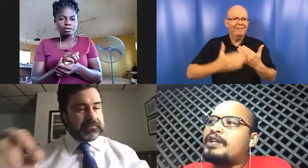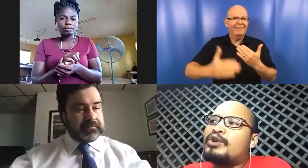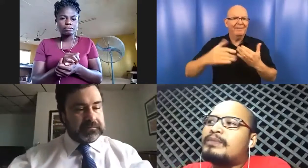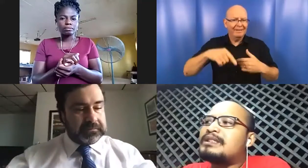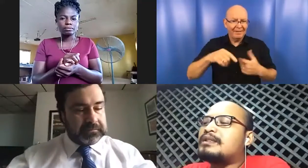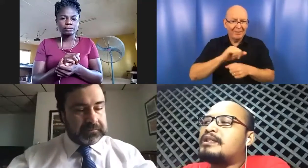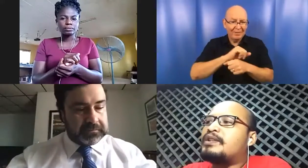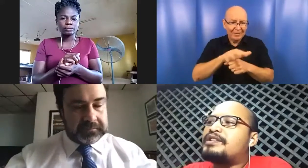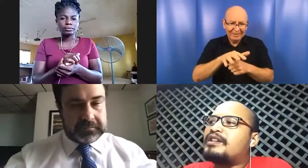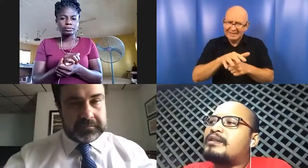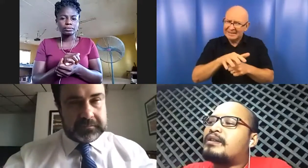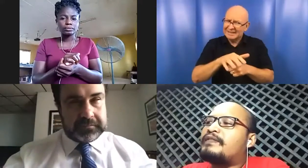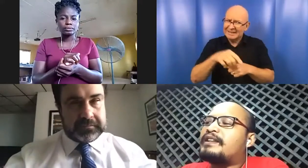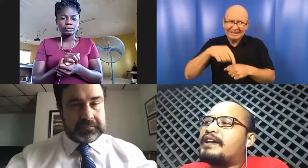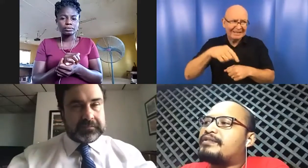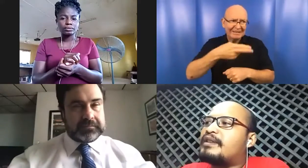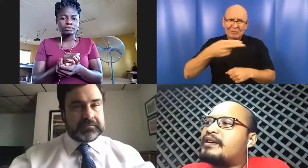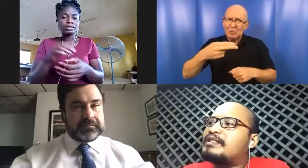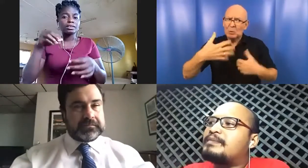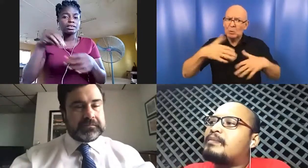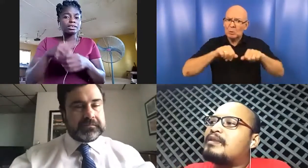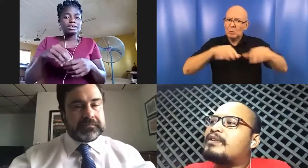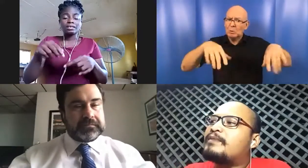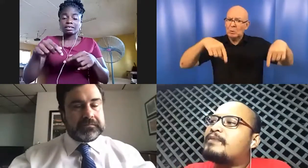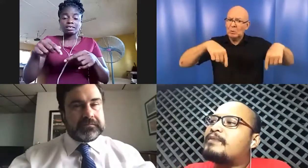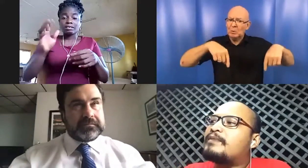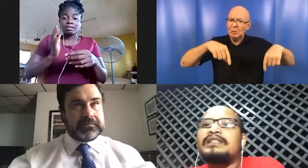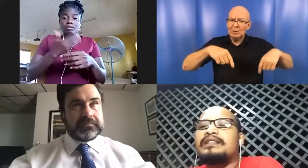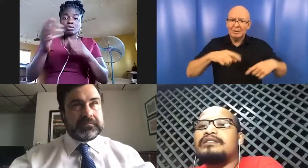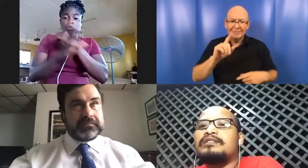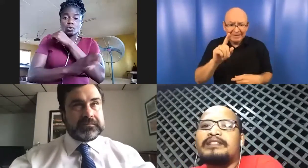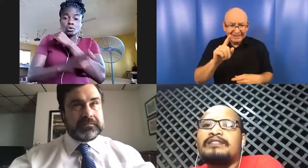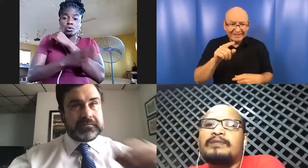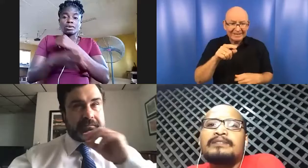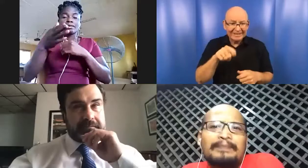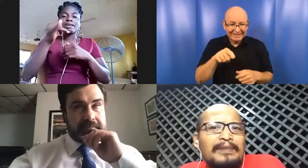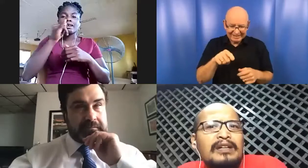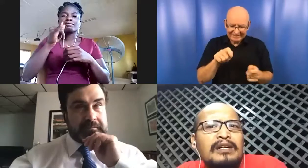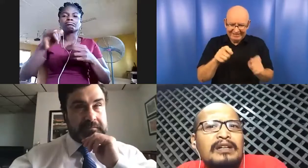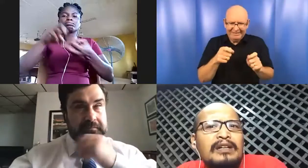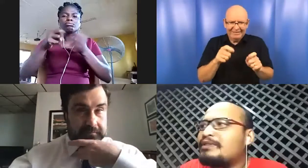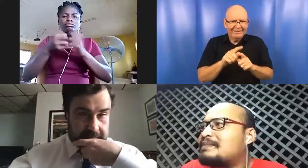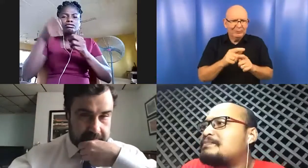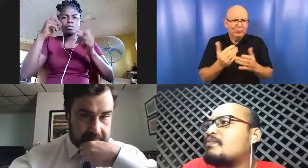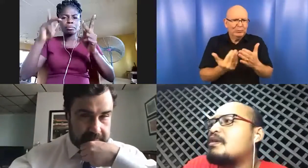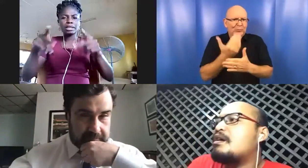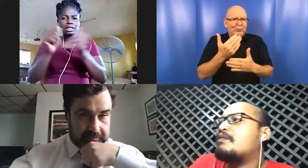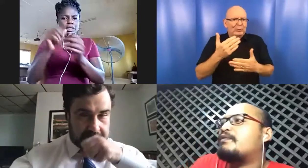In the new normal in Indonesia, in the COVID case, there's still a problem for persons with disabilities, especially for persons with